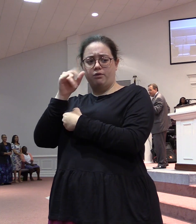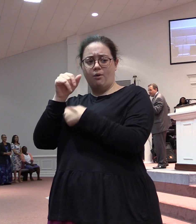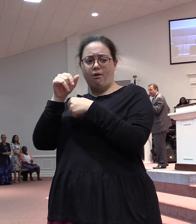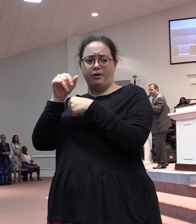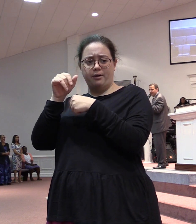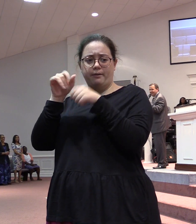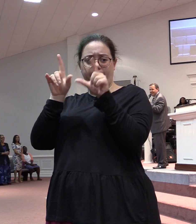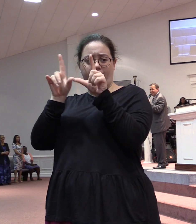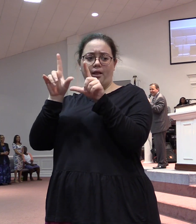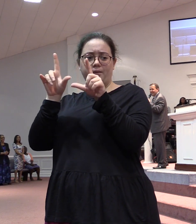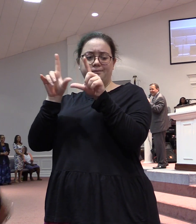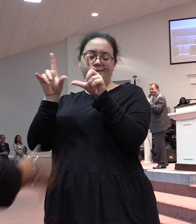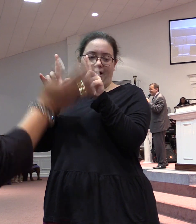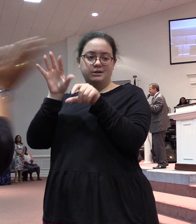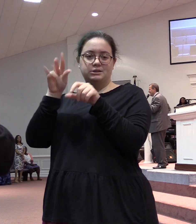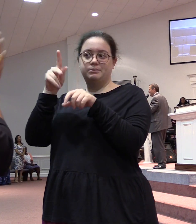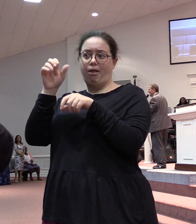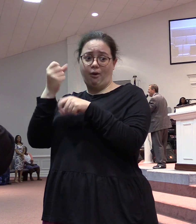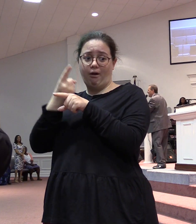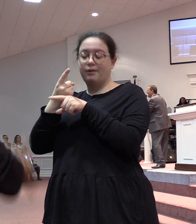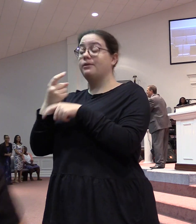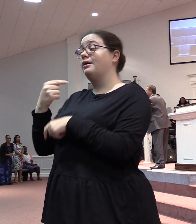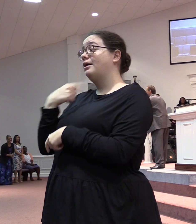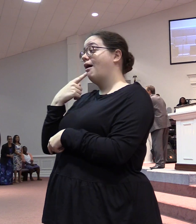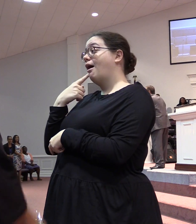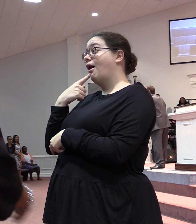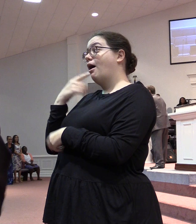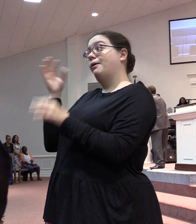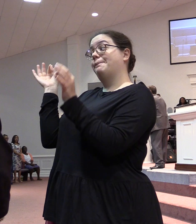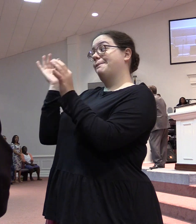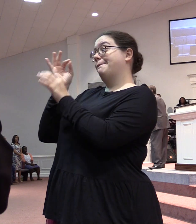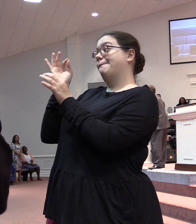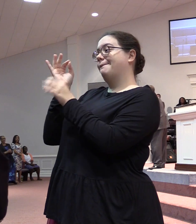you? I said, I didn't know that.